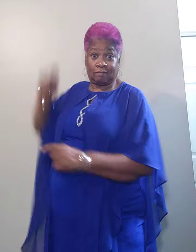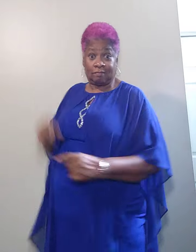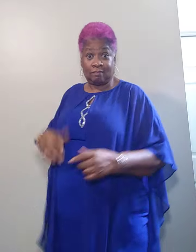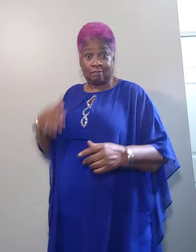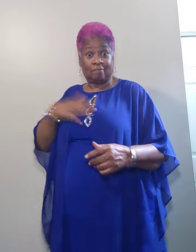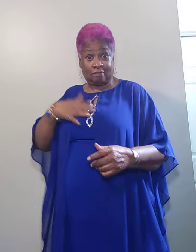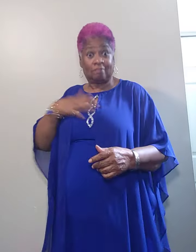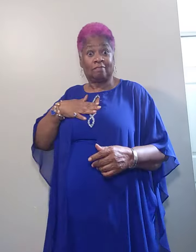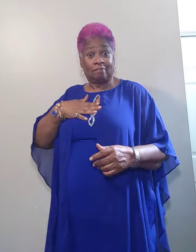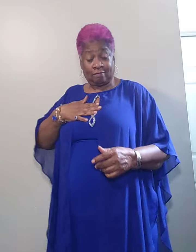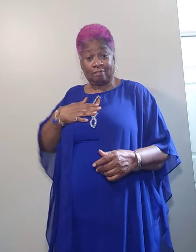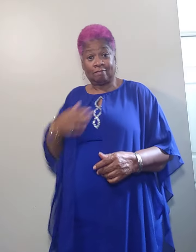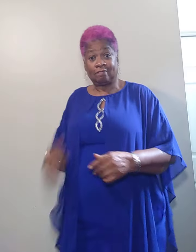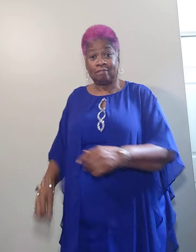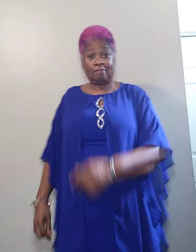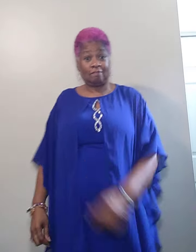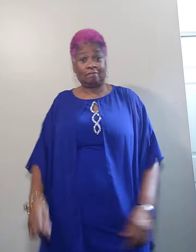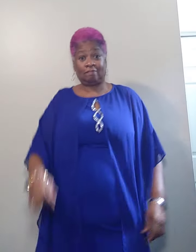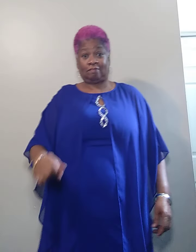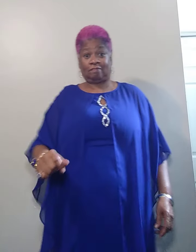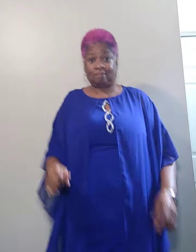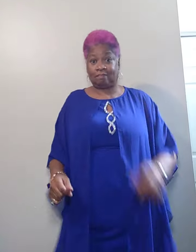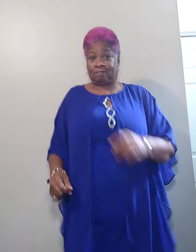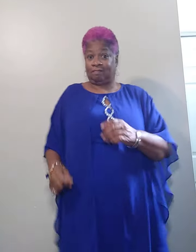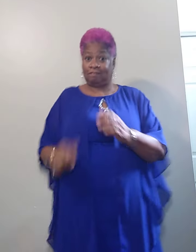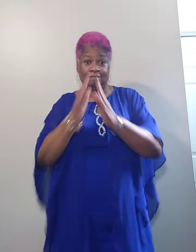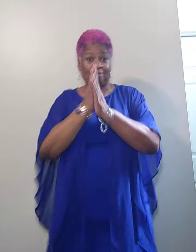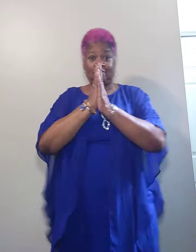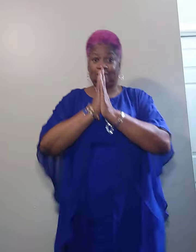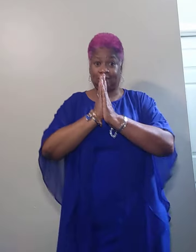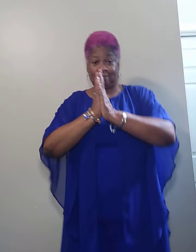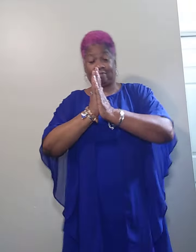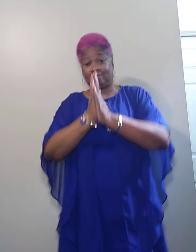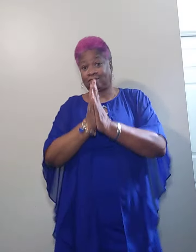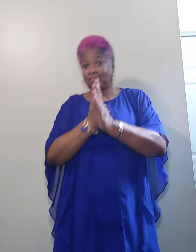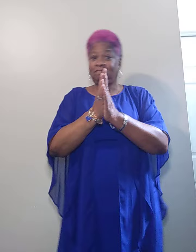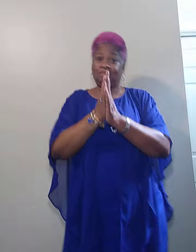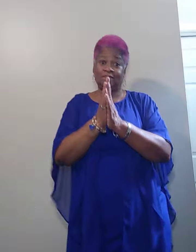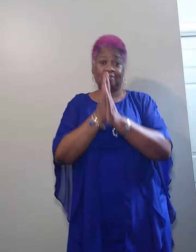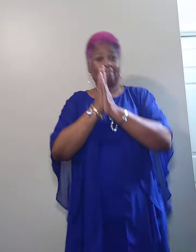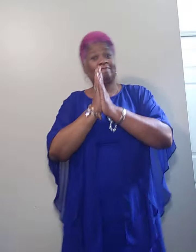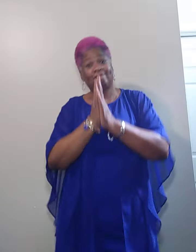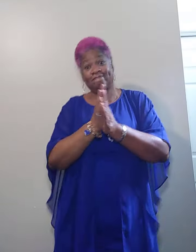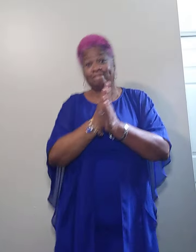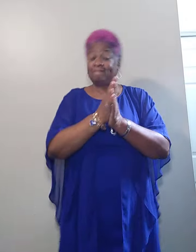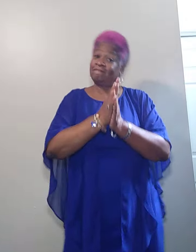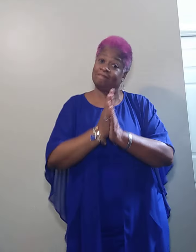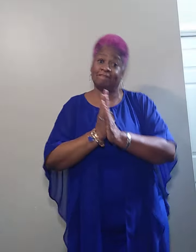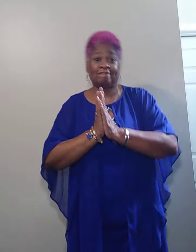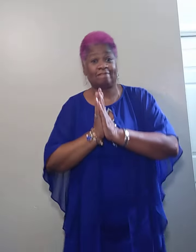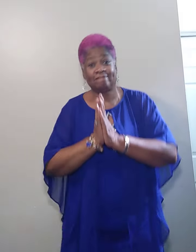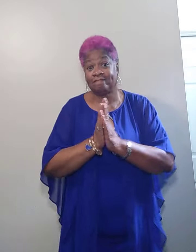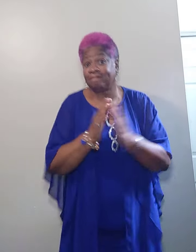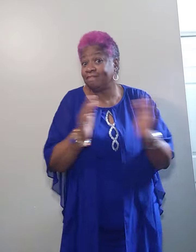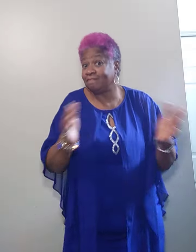Toby, can you get with your boy? Let's go. Father God, I am clay in your hands. Help me to stay that way through all life's demands. Cause they chip and